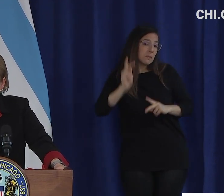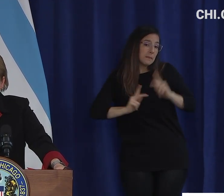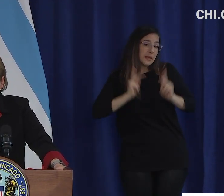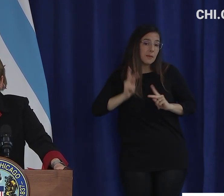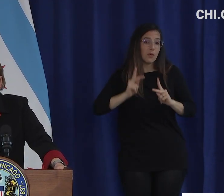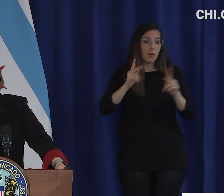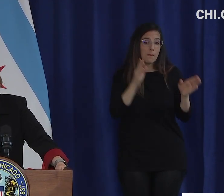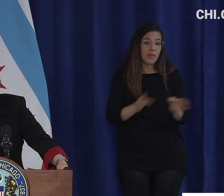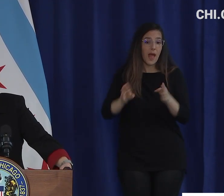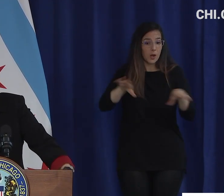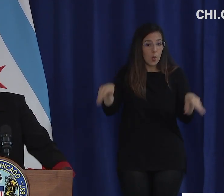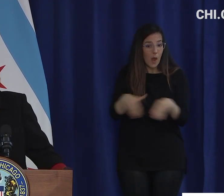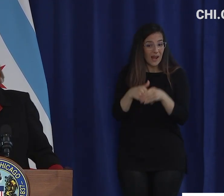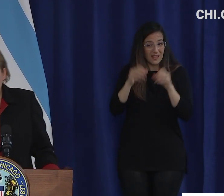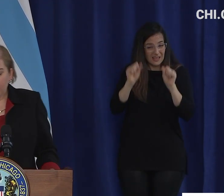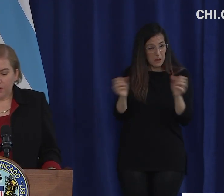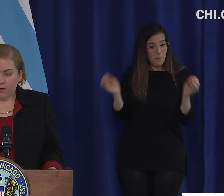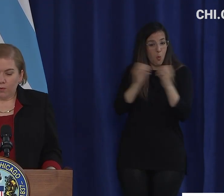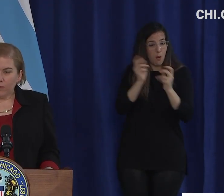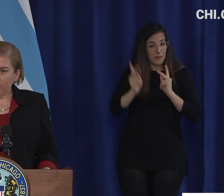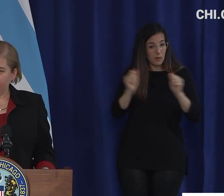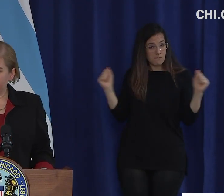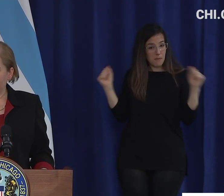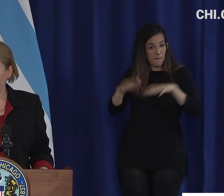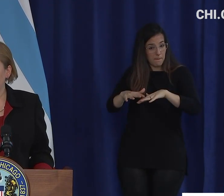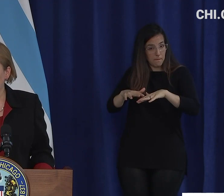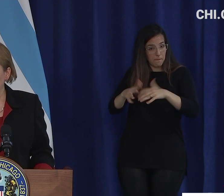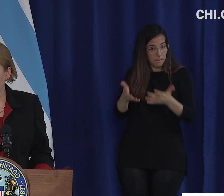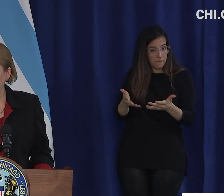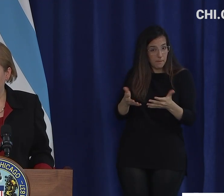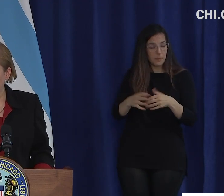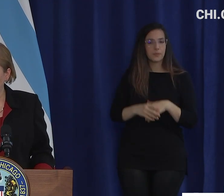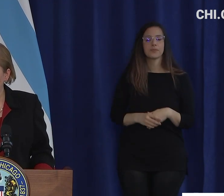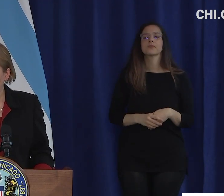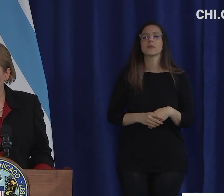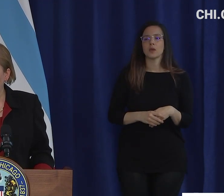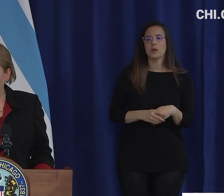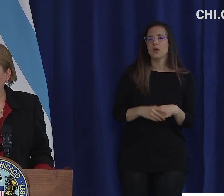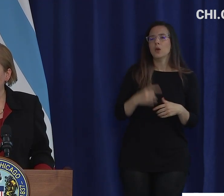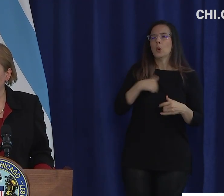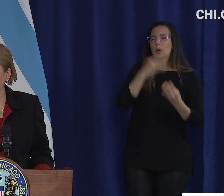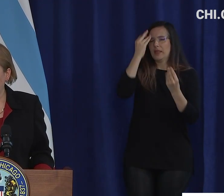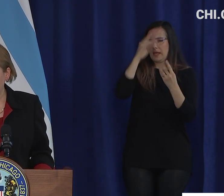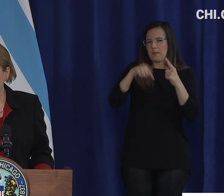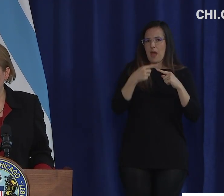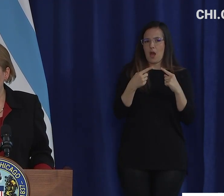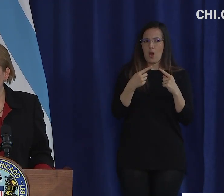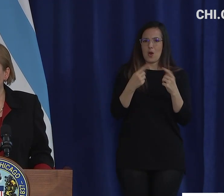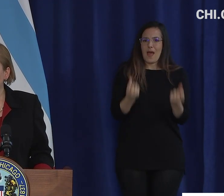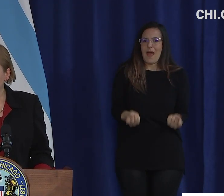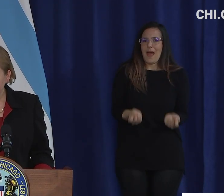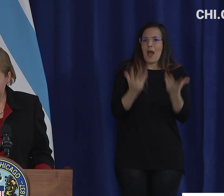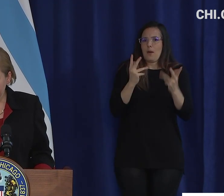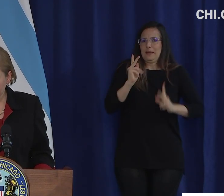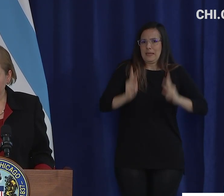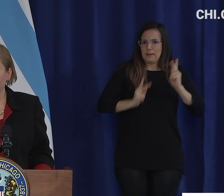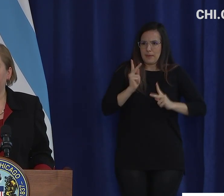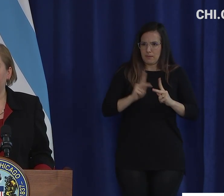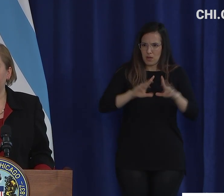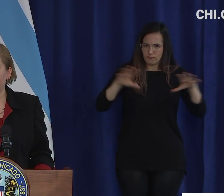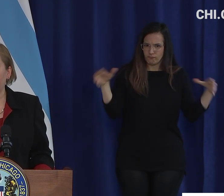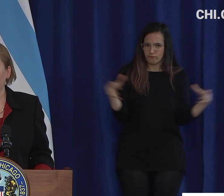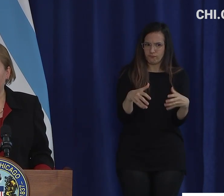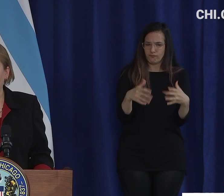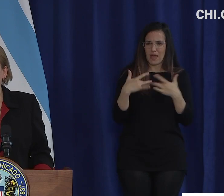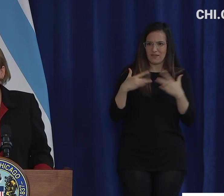those events? Yeah, so when we think about the number of people who are gathering at an event,